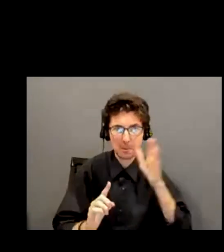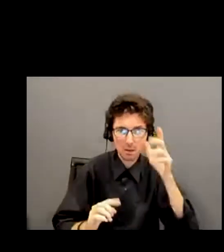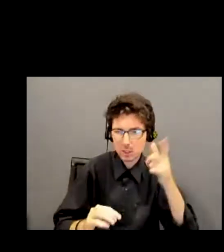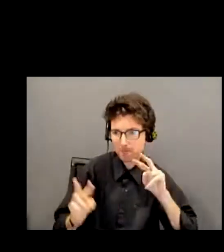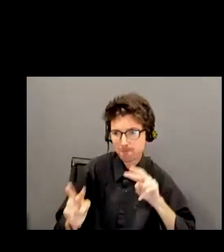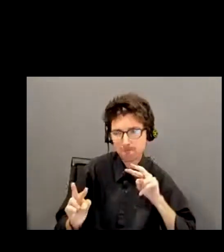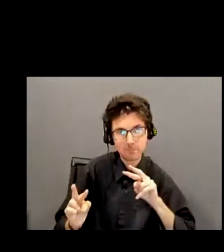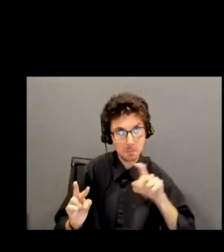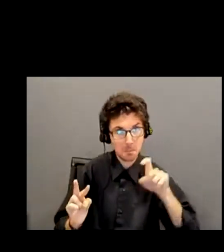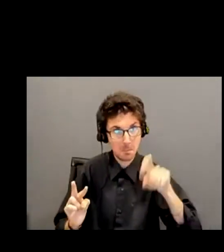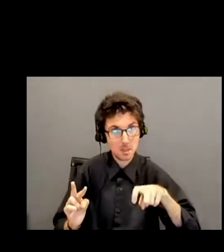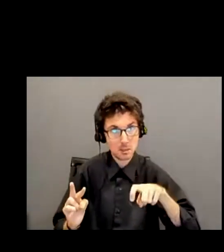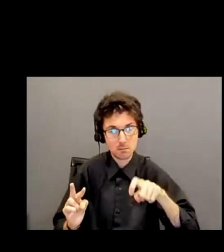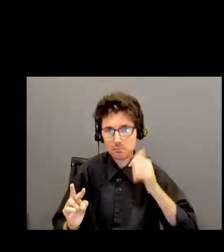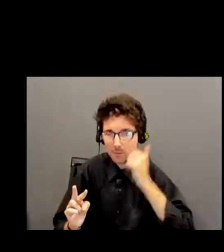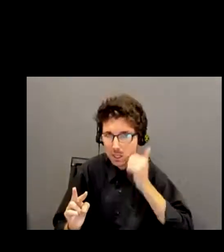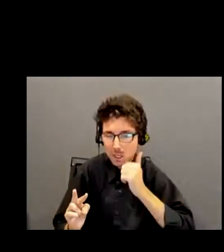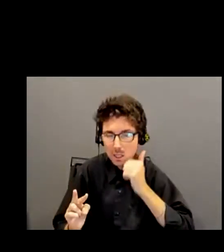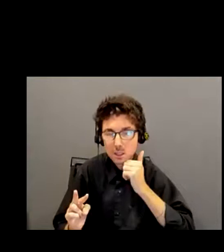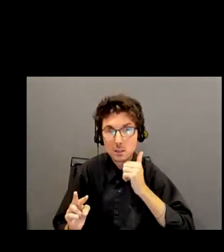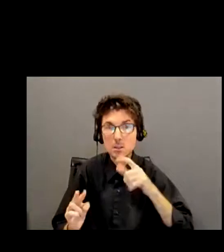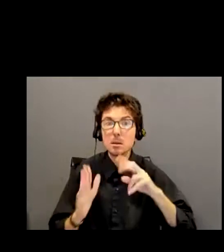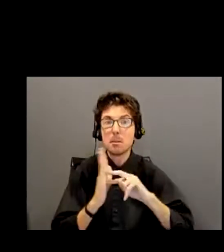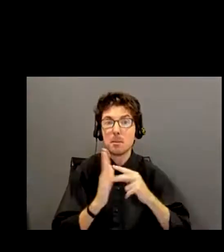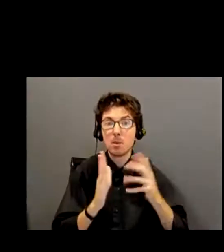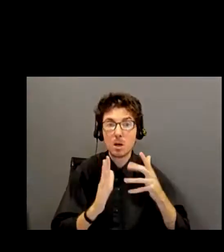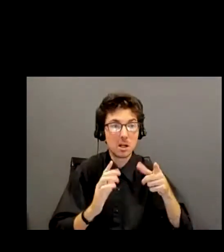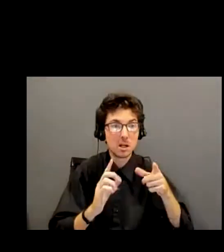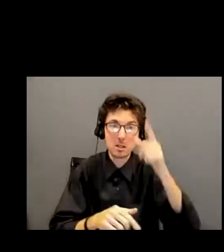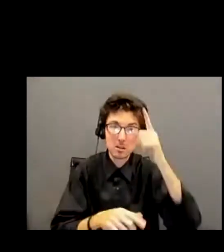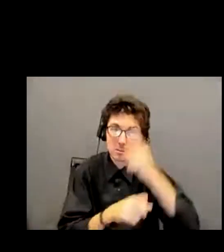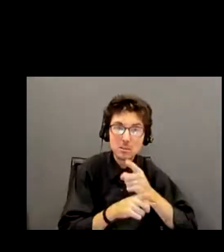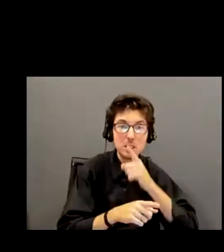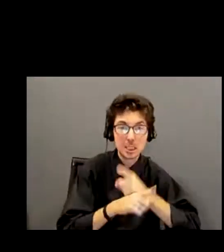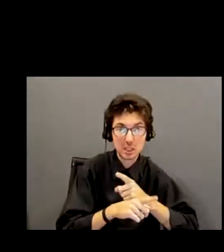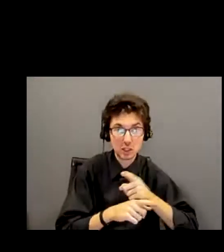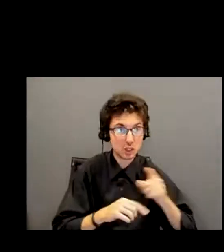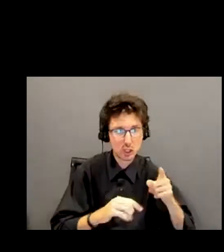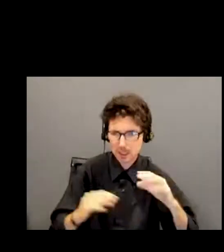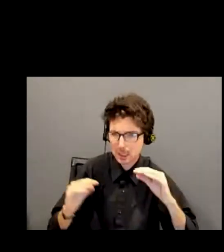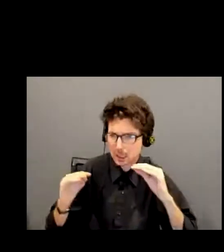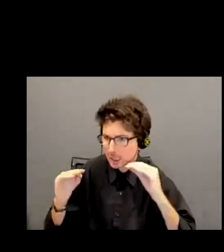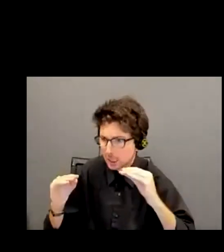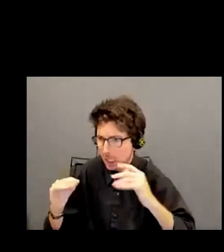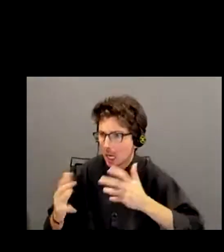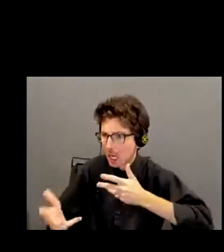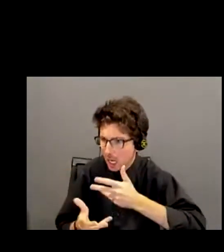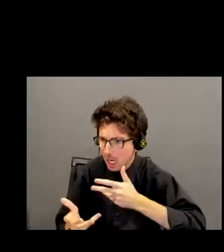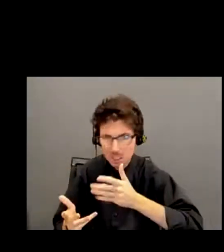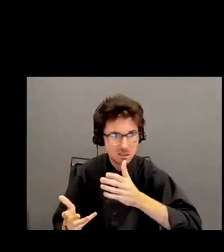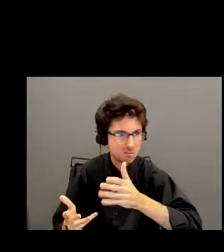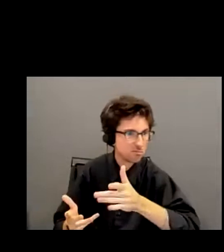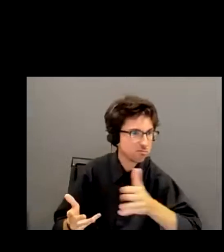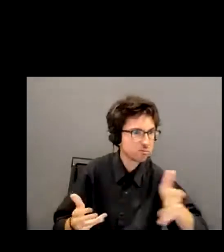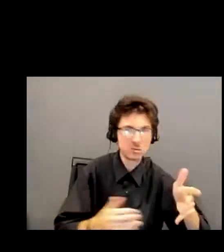means taking away that attention from their siblings. Hours of Reads, which provide weekends away